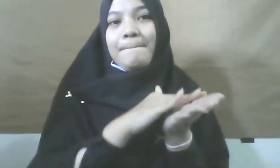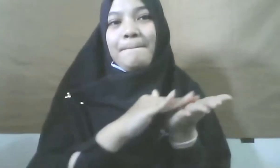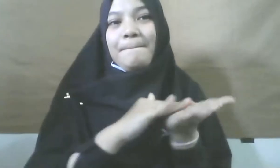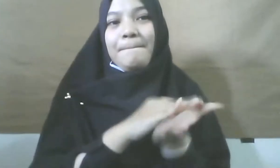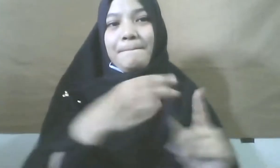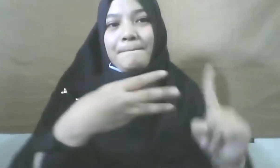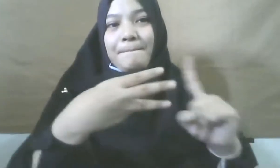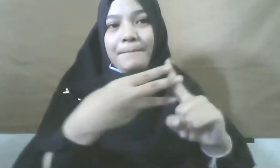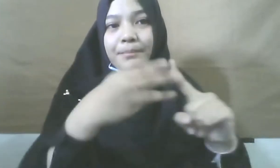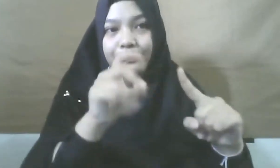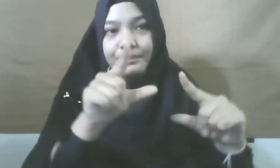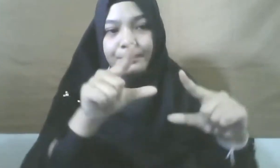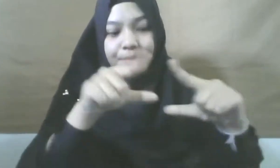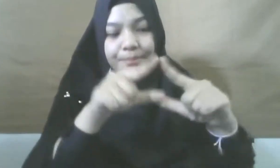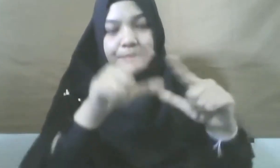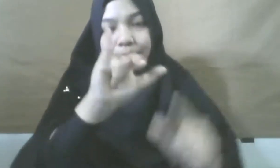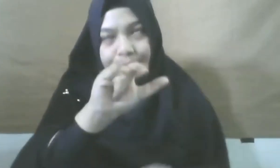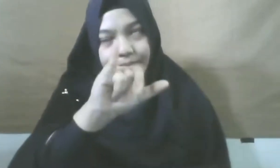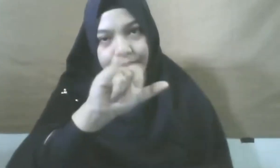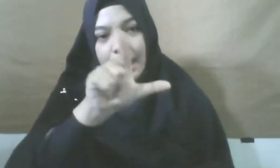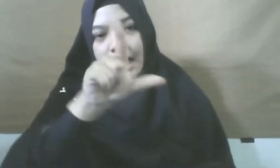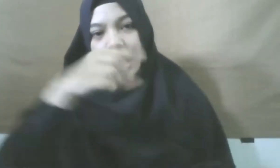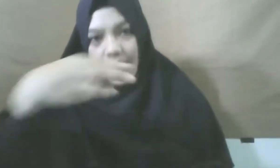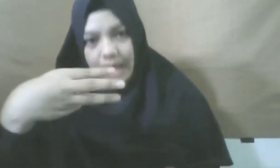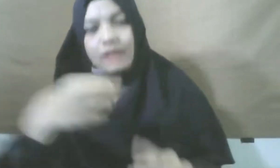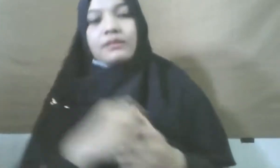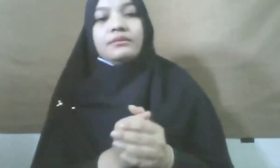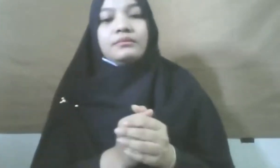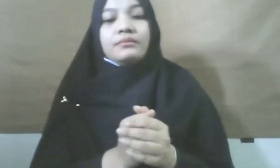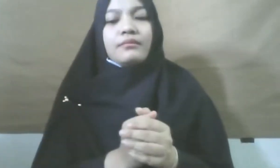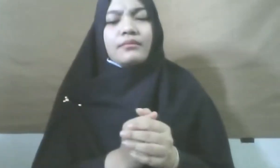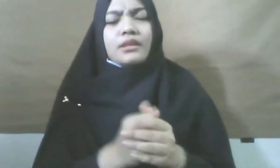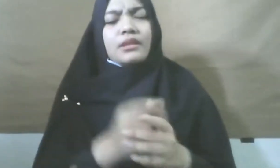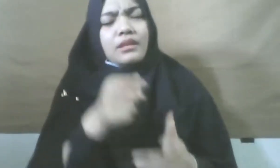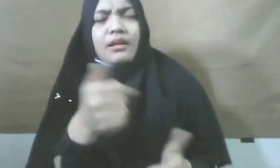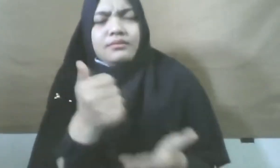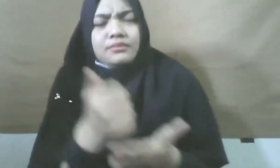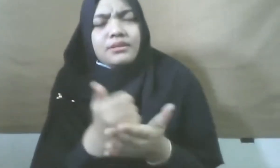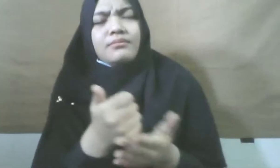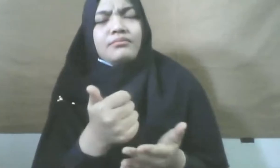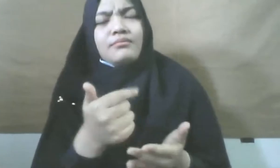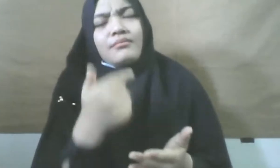because this is also something that probably worth to be researched